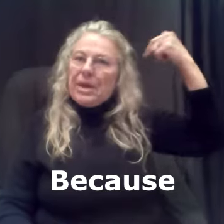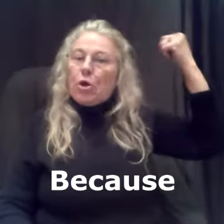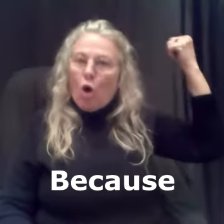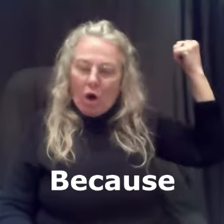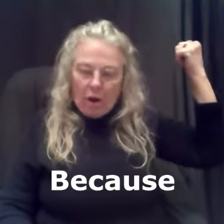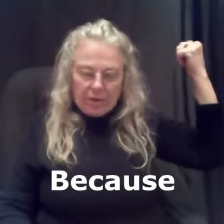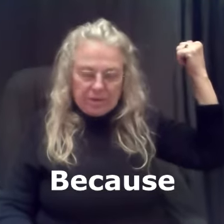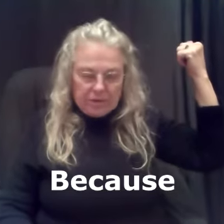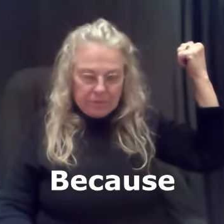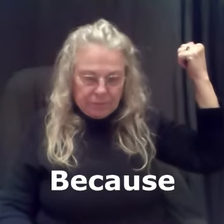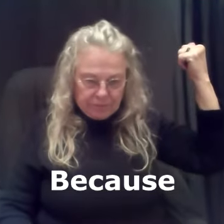Because.